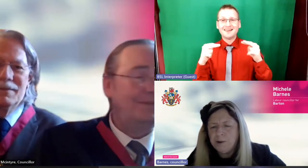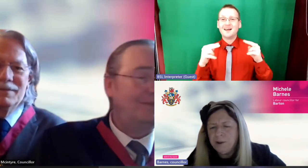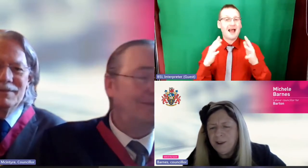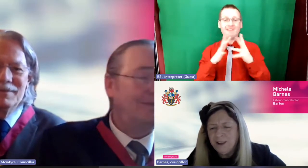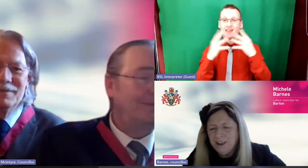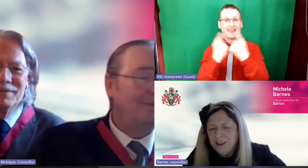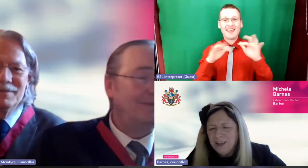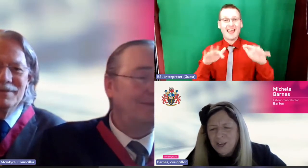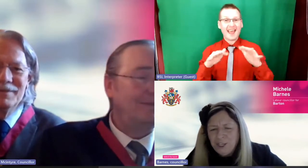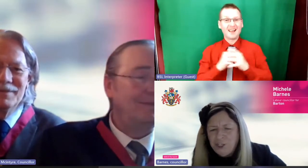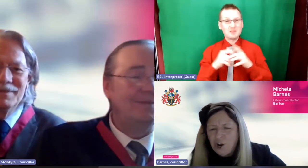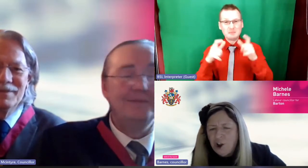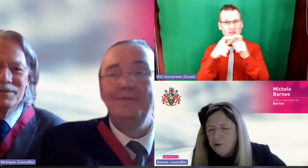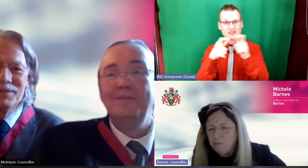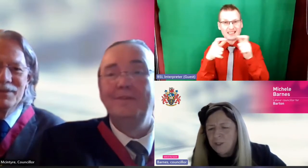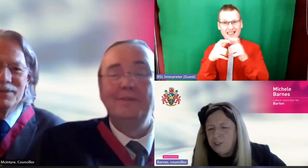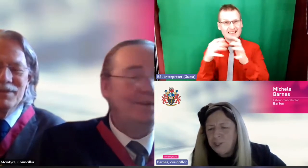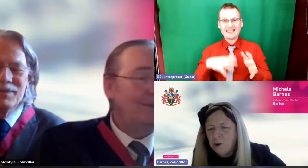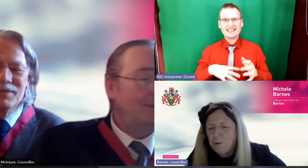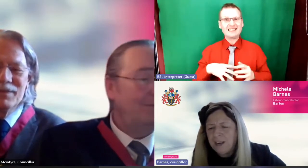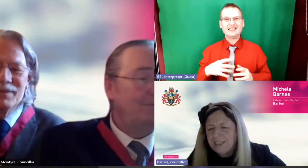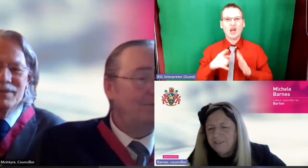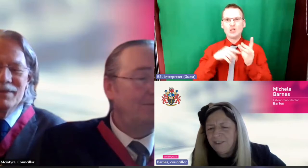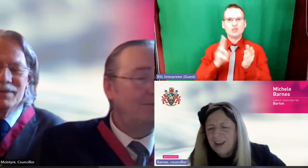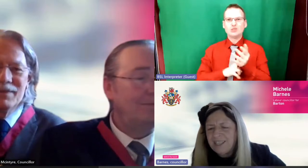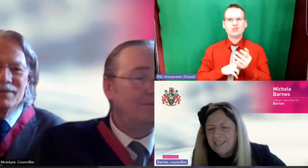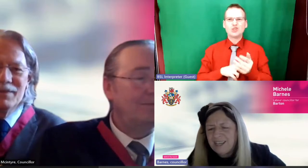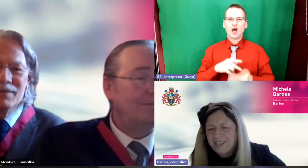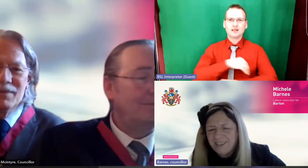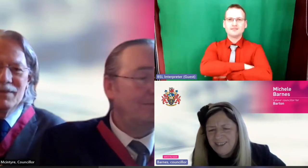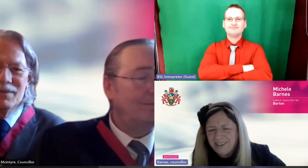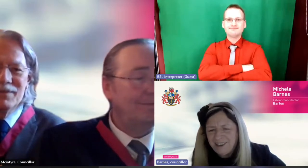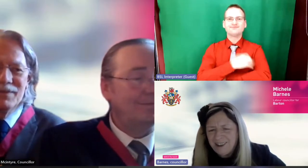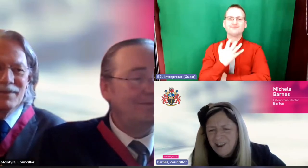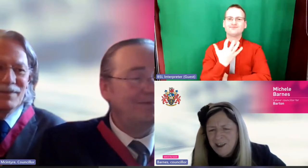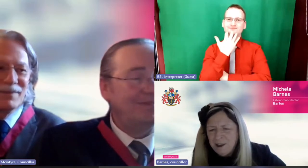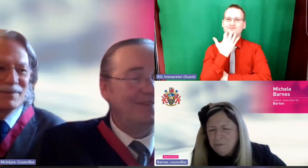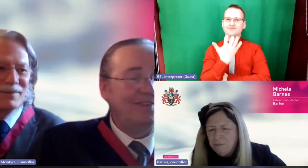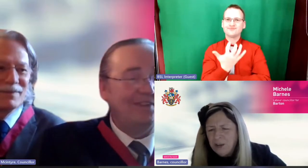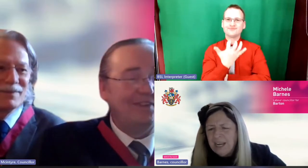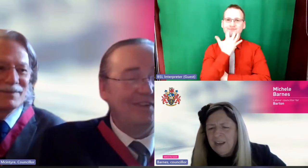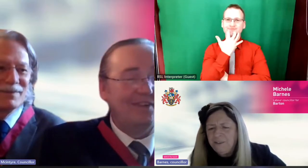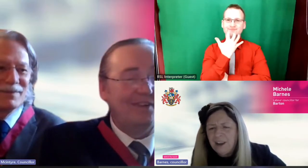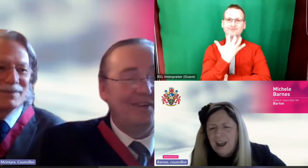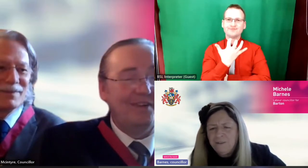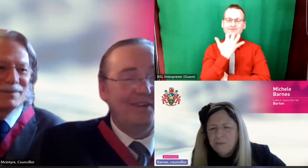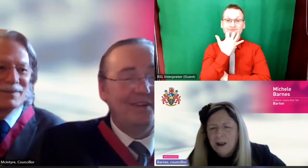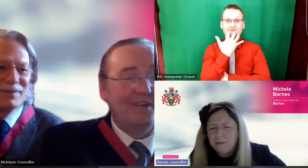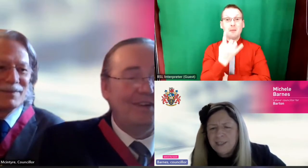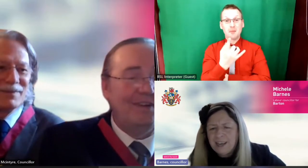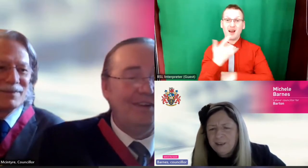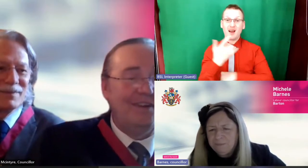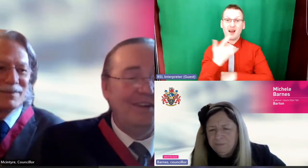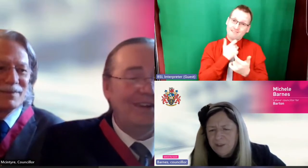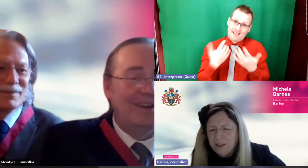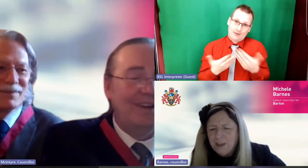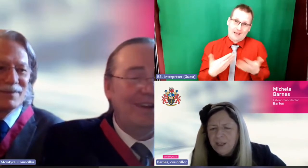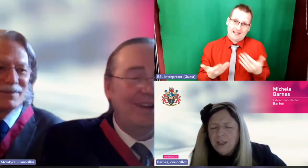block. John was totally deflated. But he even laughed about